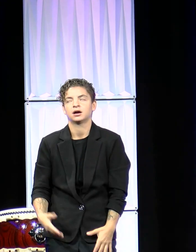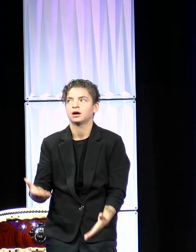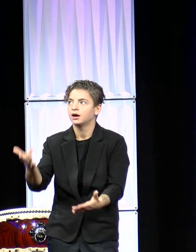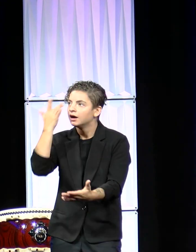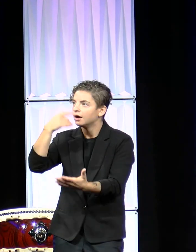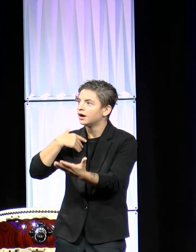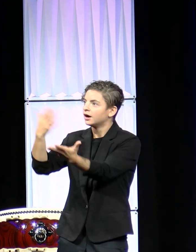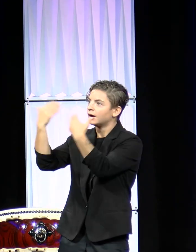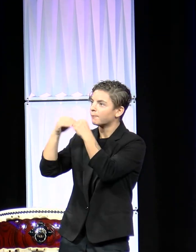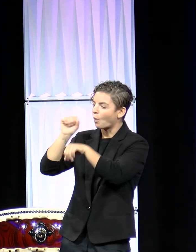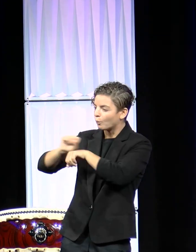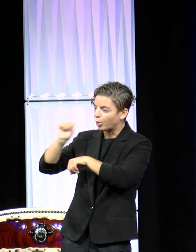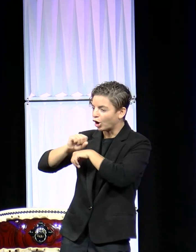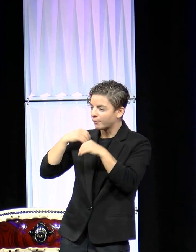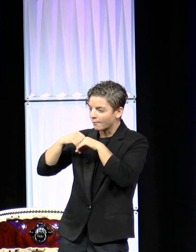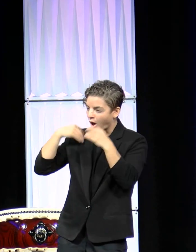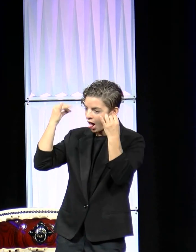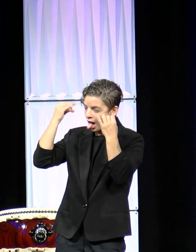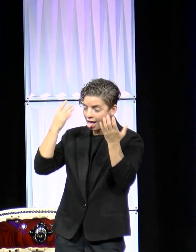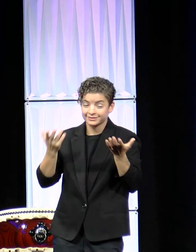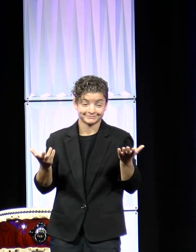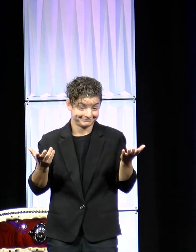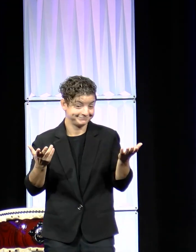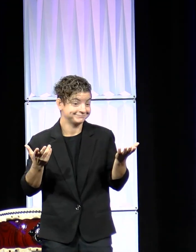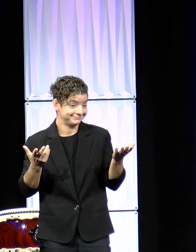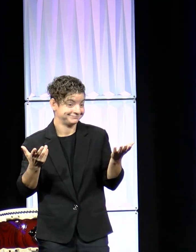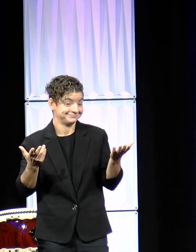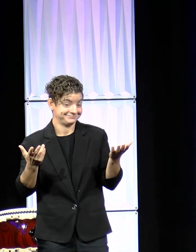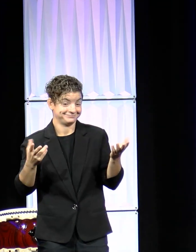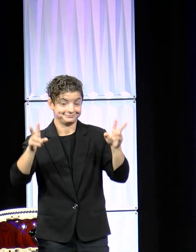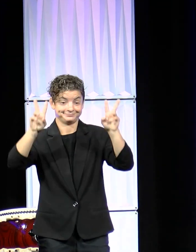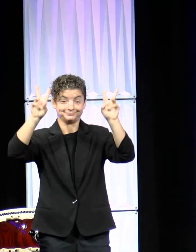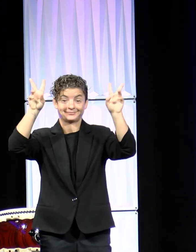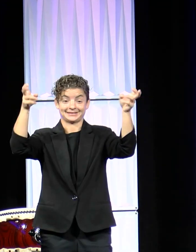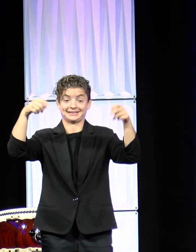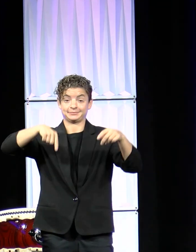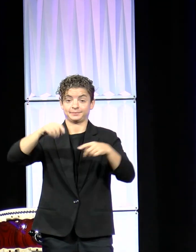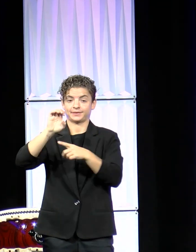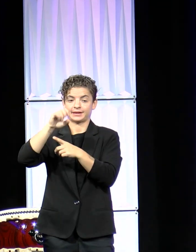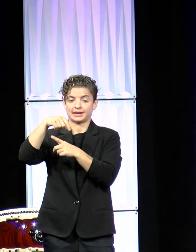The conference theme is Equity in Action.